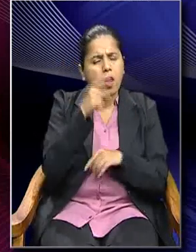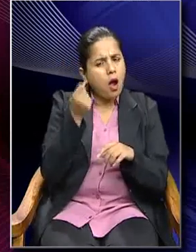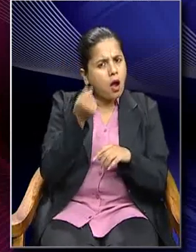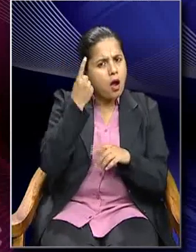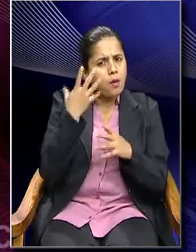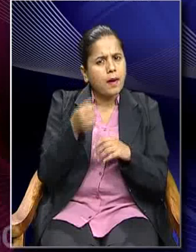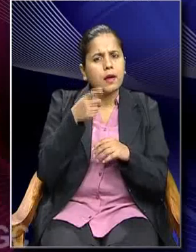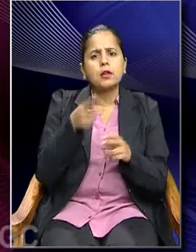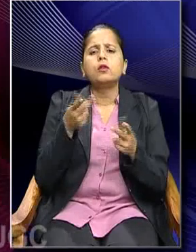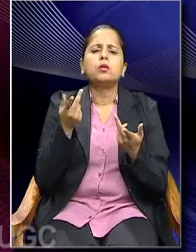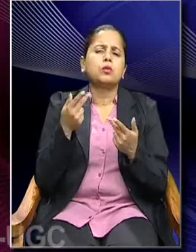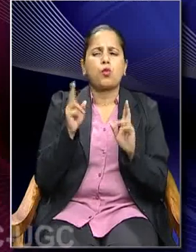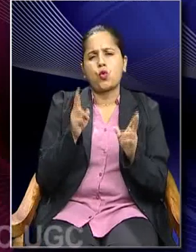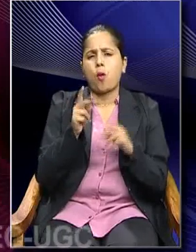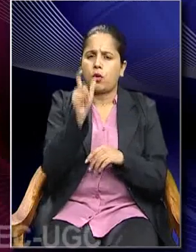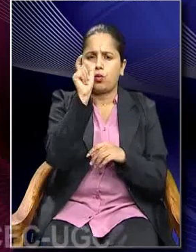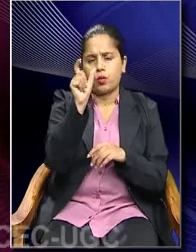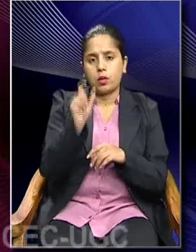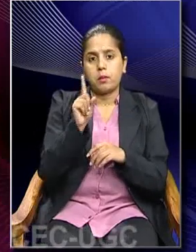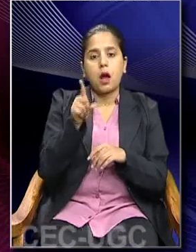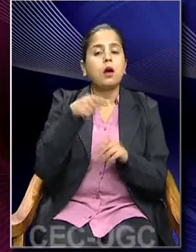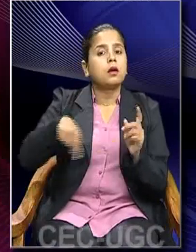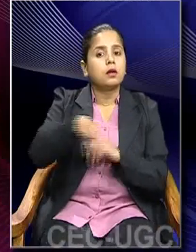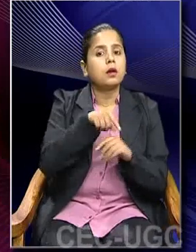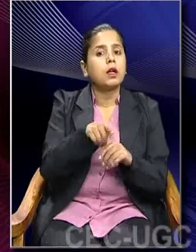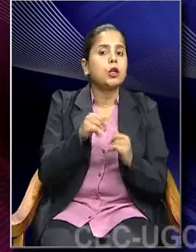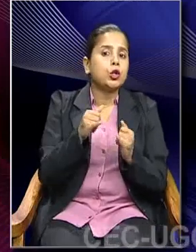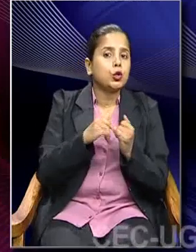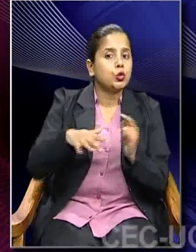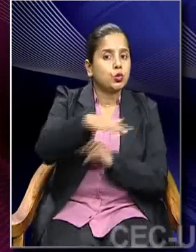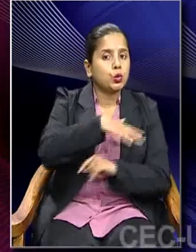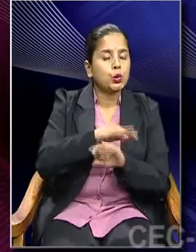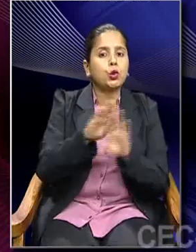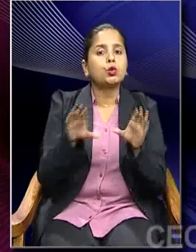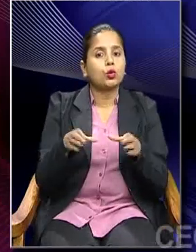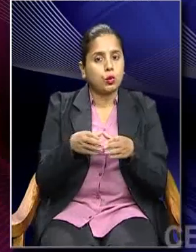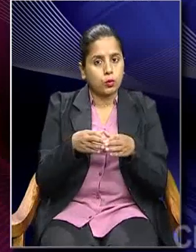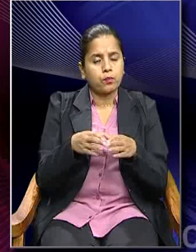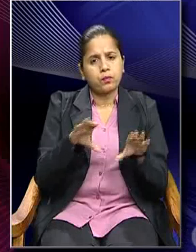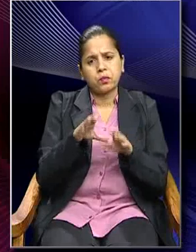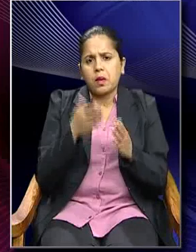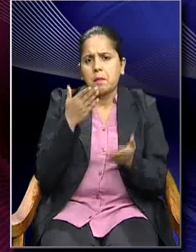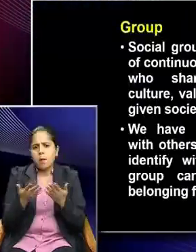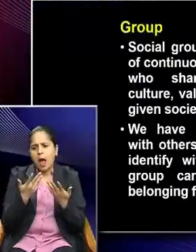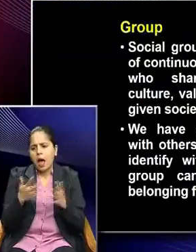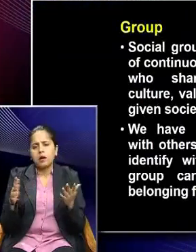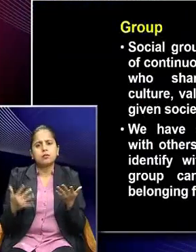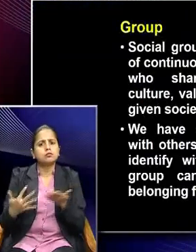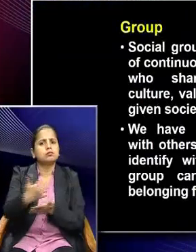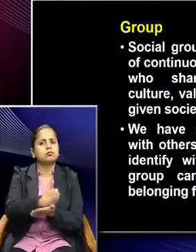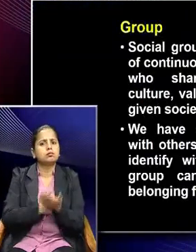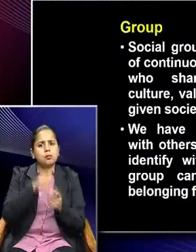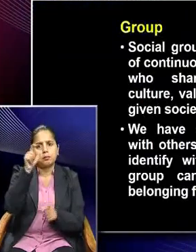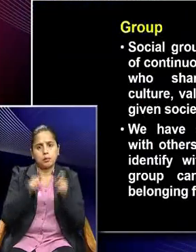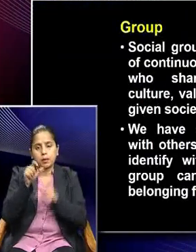a very common word, but we refer in sociology with reference to social group. Group could be any collection of individual, but